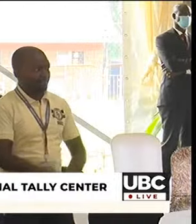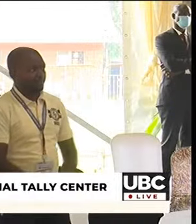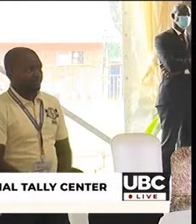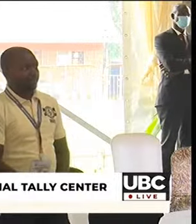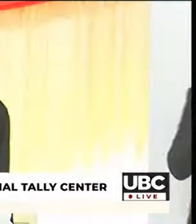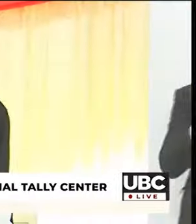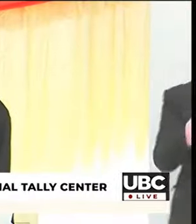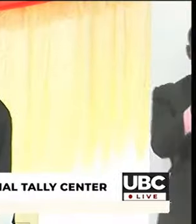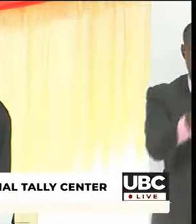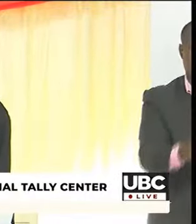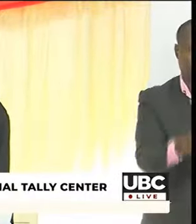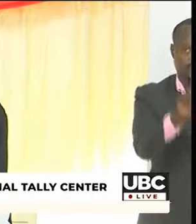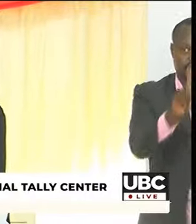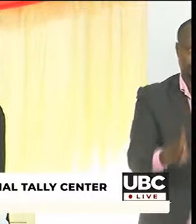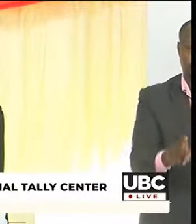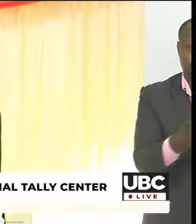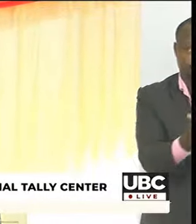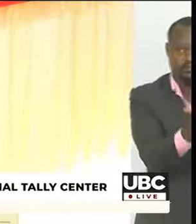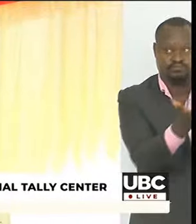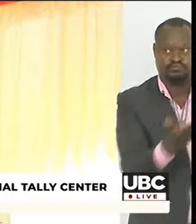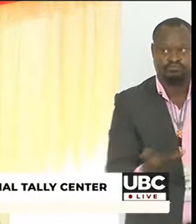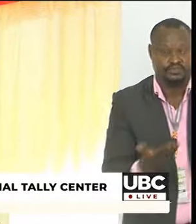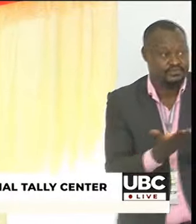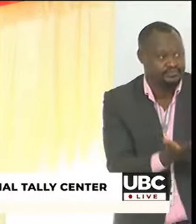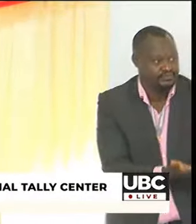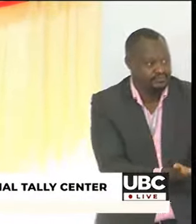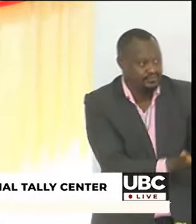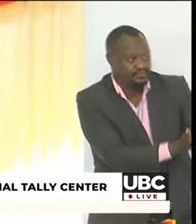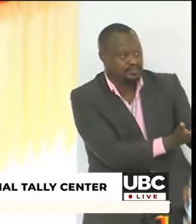questions that have come in.